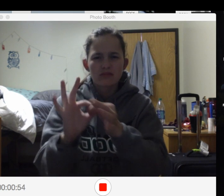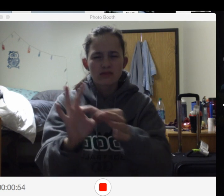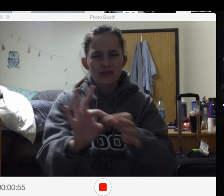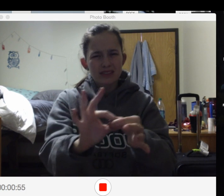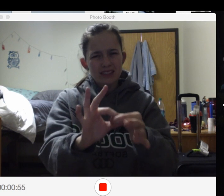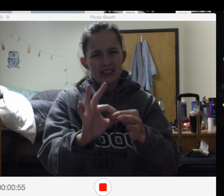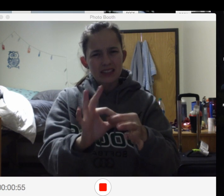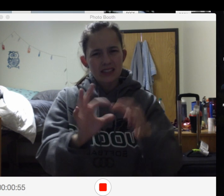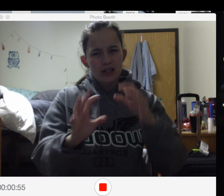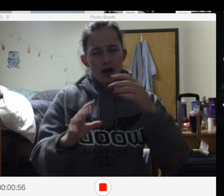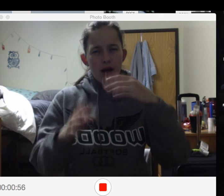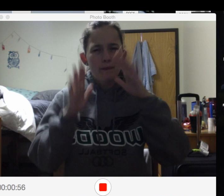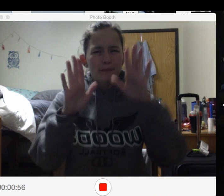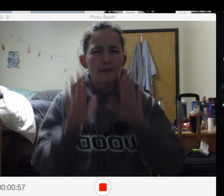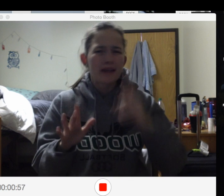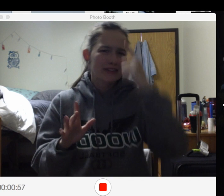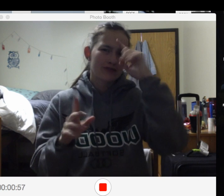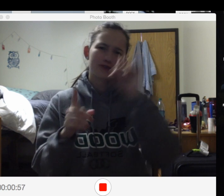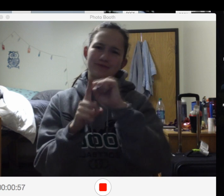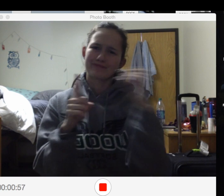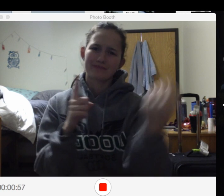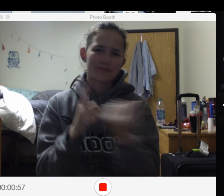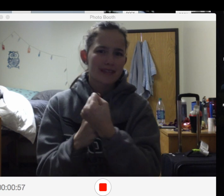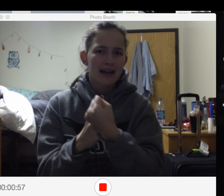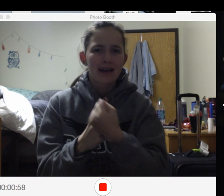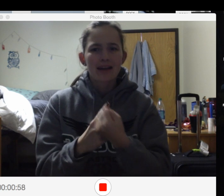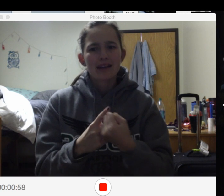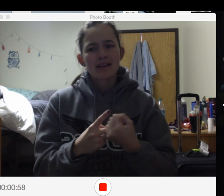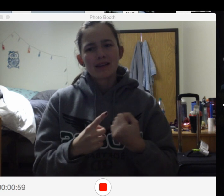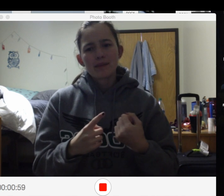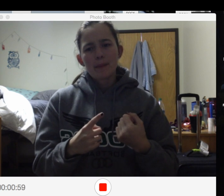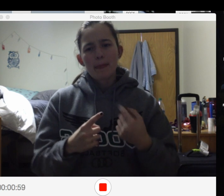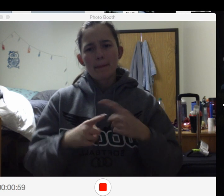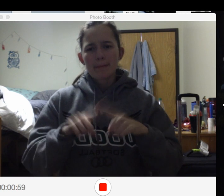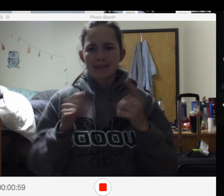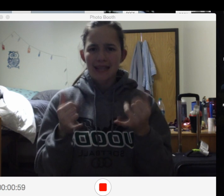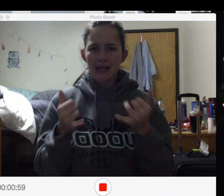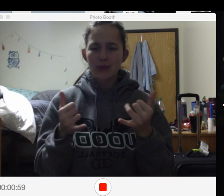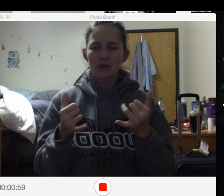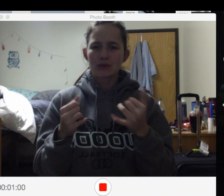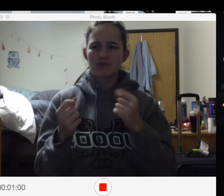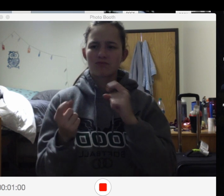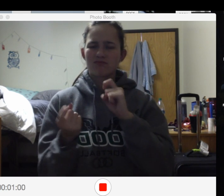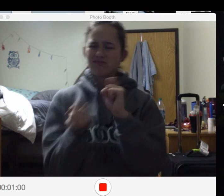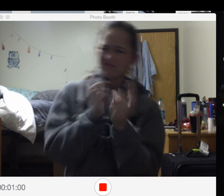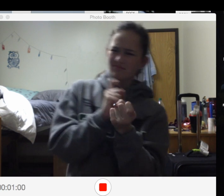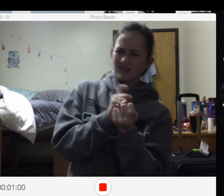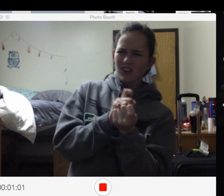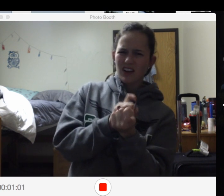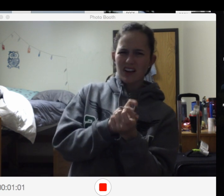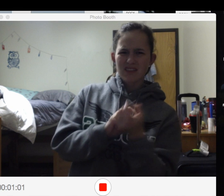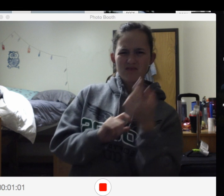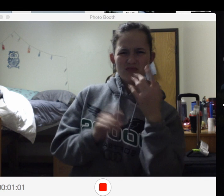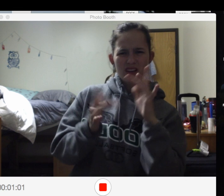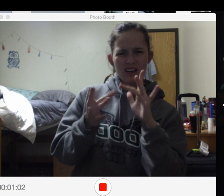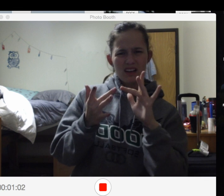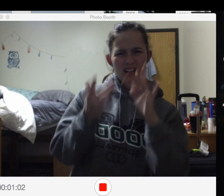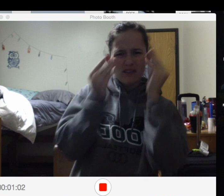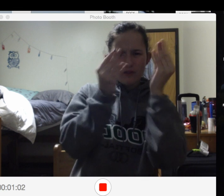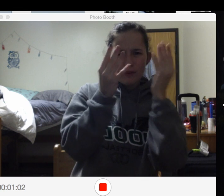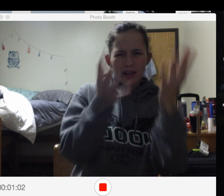great for democracy and for our society. But there's this kind of shift in how information is flowing